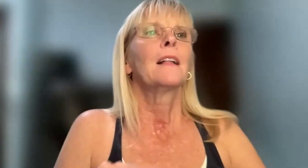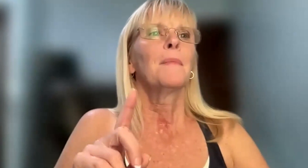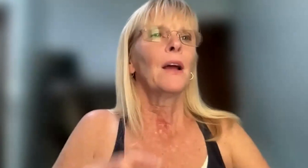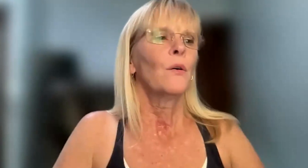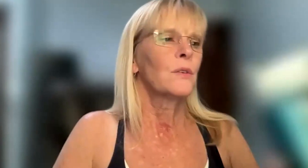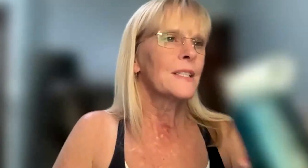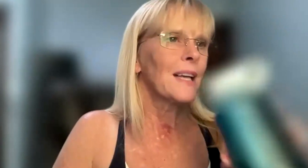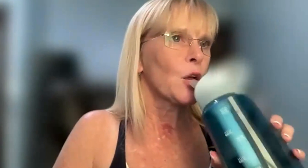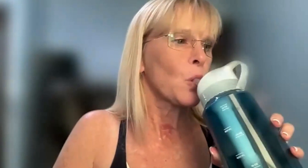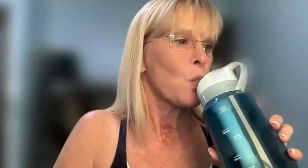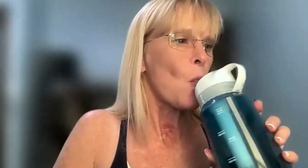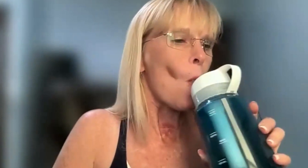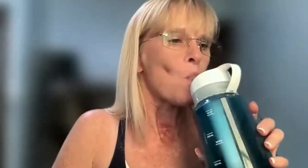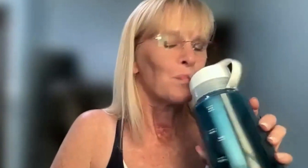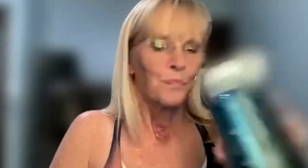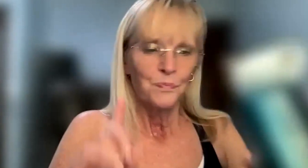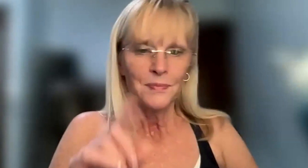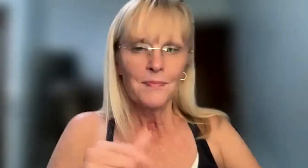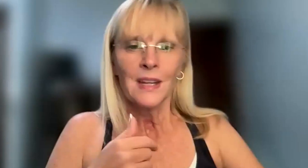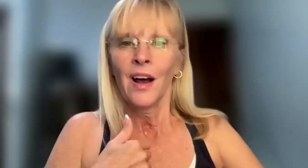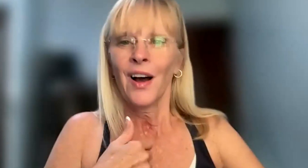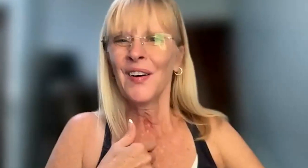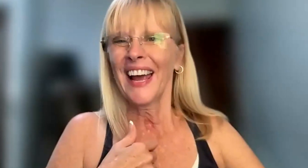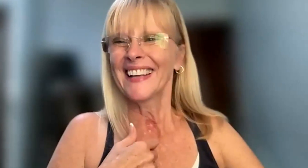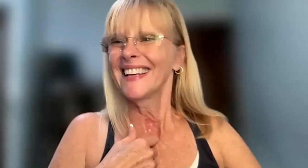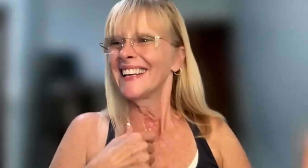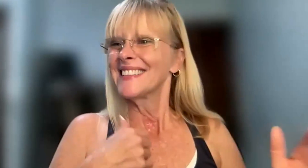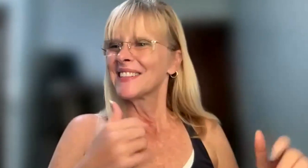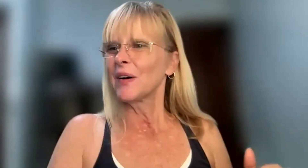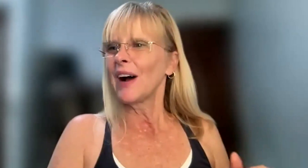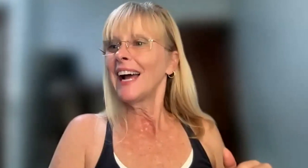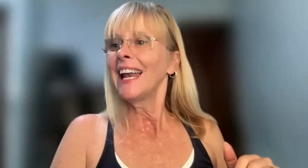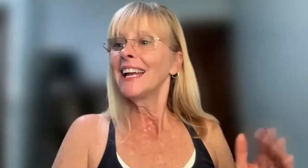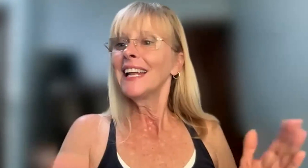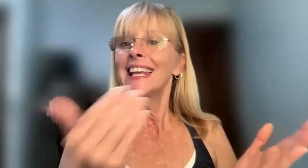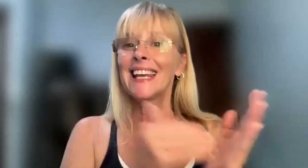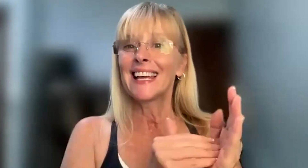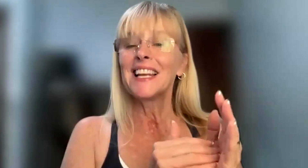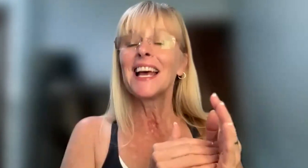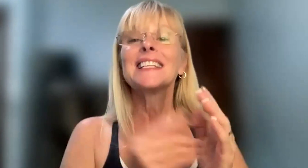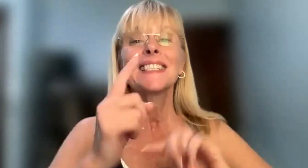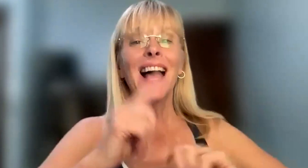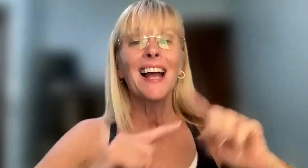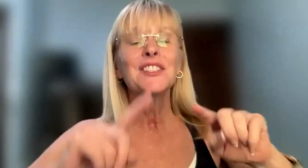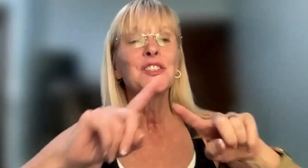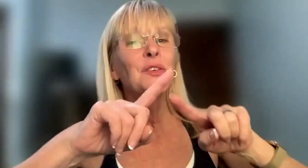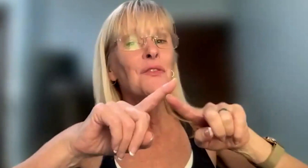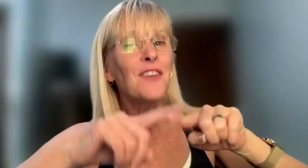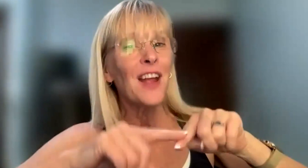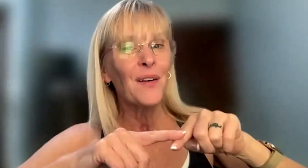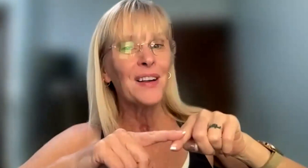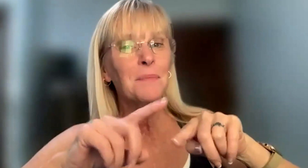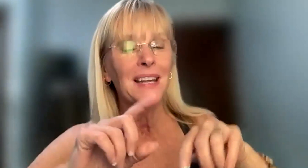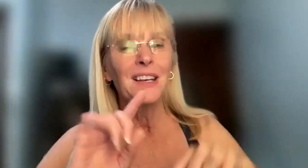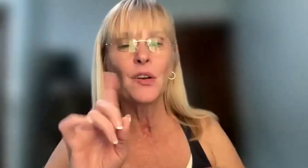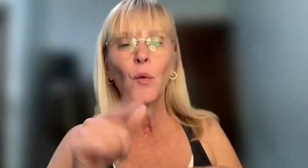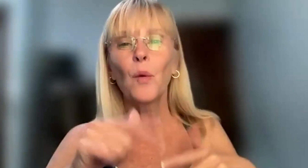Let me hold on a second. Okay, so, and again, signs do vary depending on where